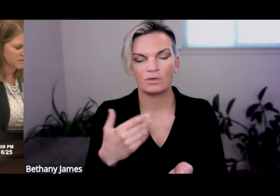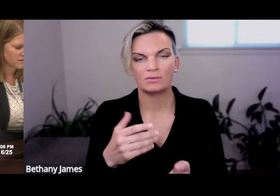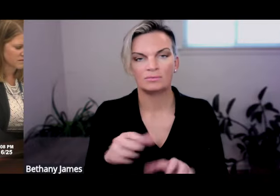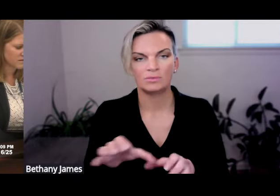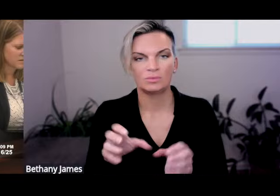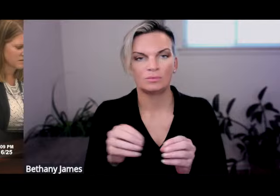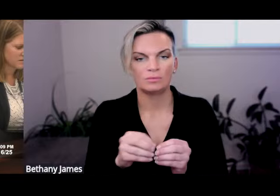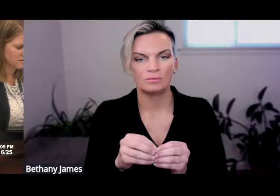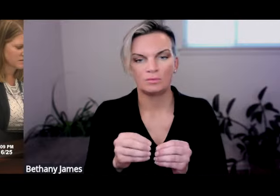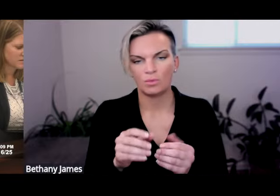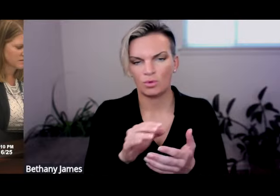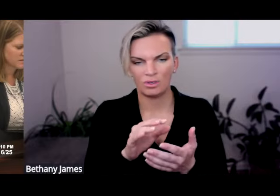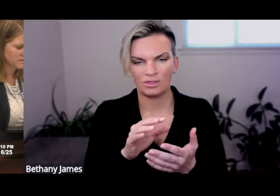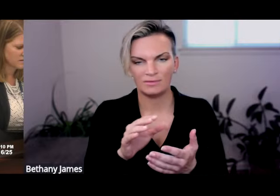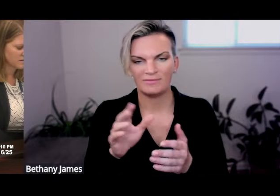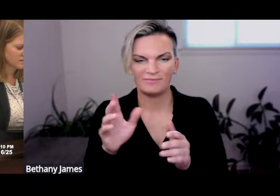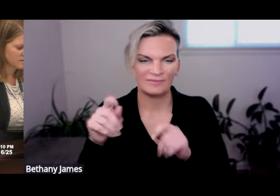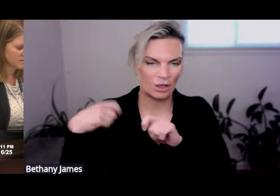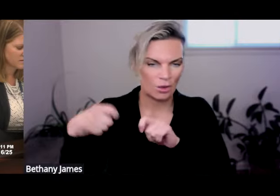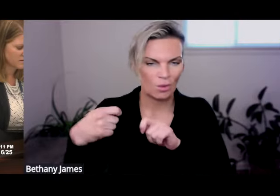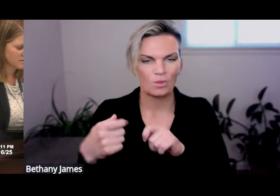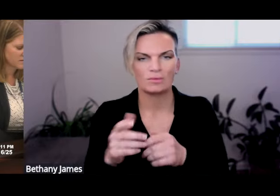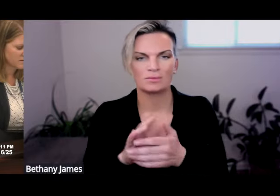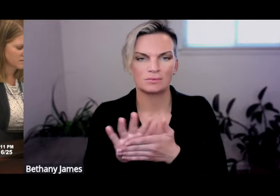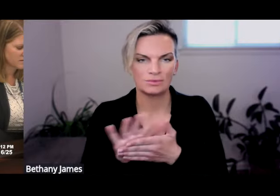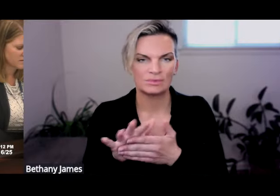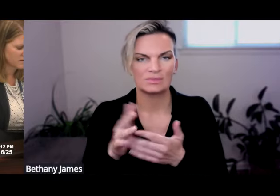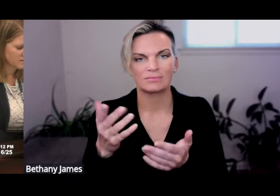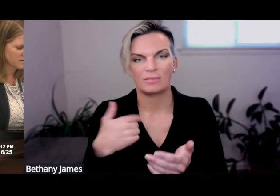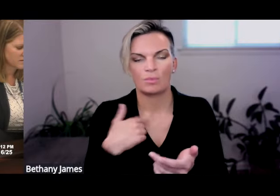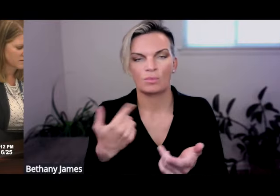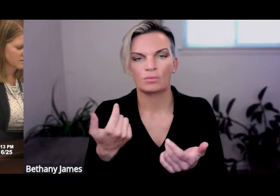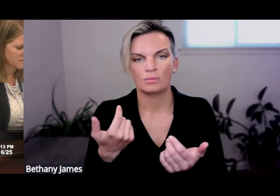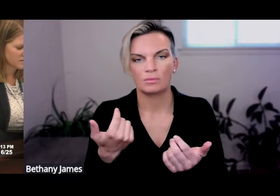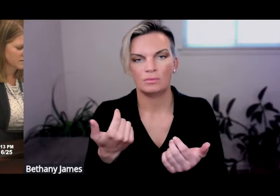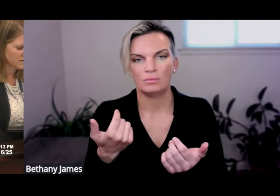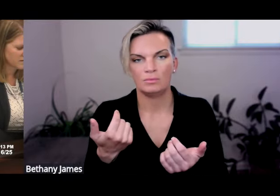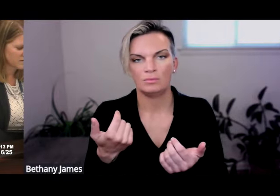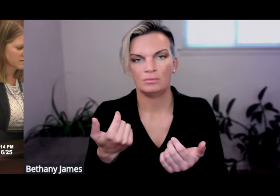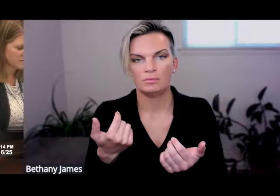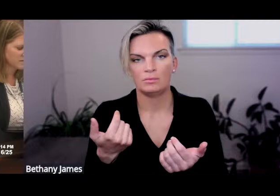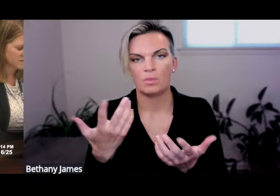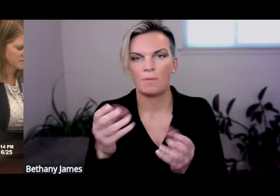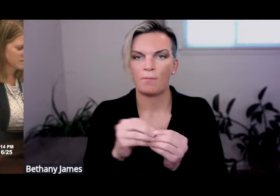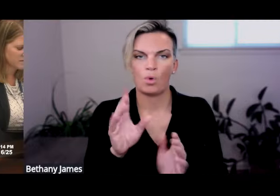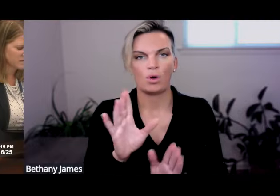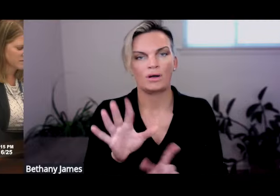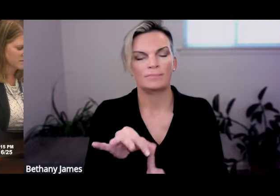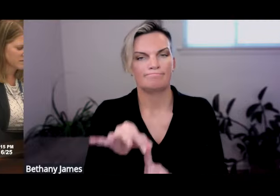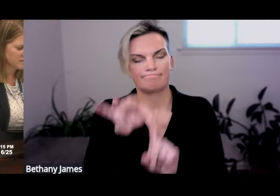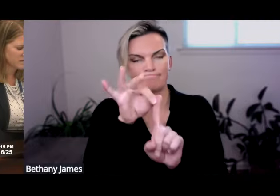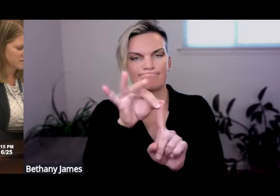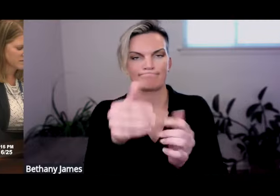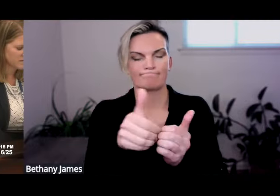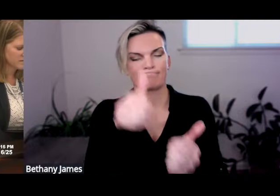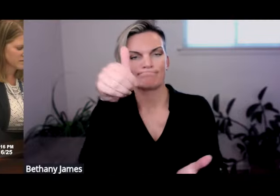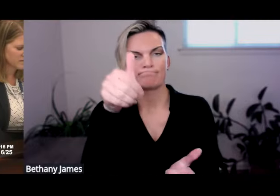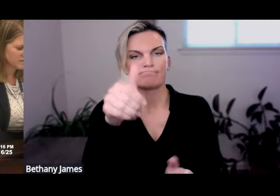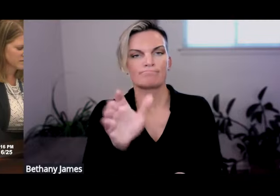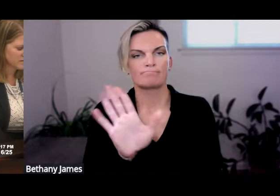videos or things like that. So this is just an example of things that we're trying to kind of have a more unique look to the board as well. So that's just kind of